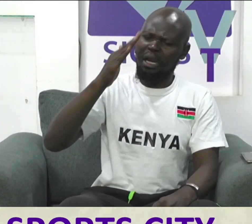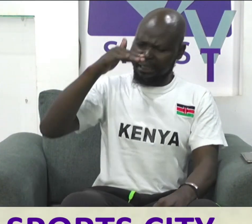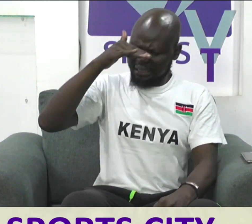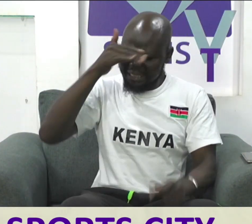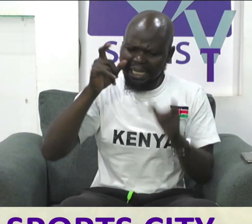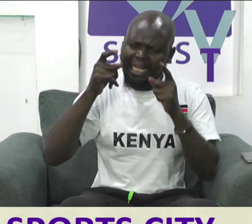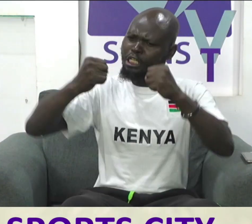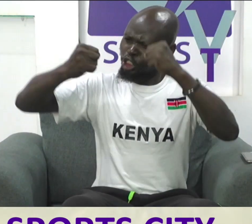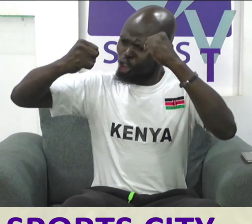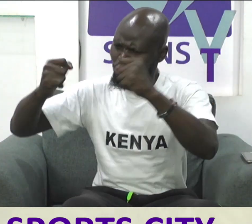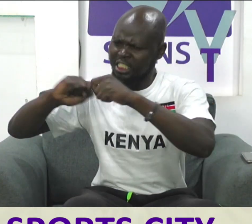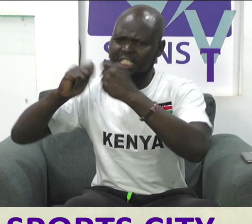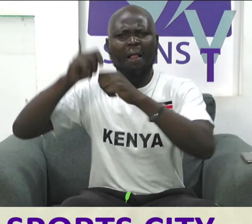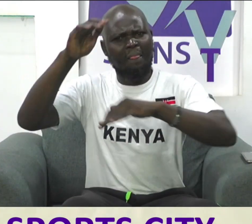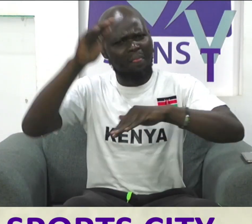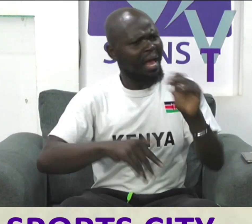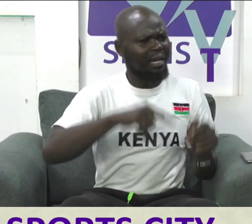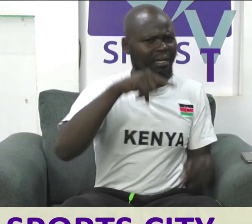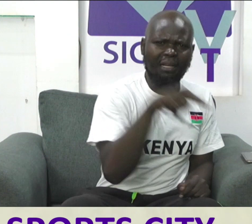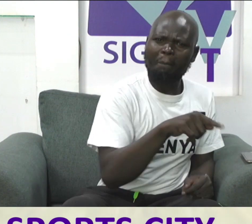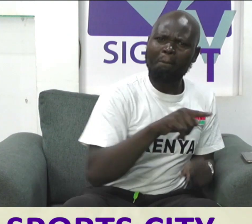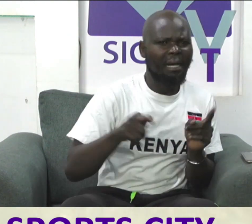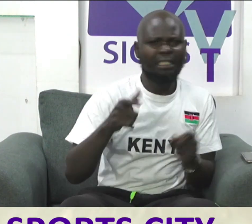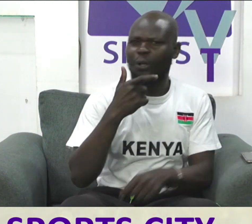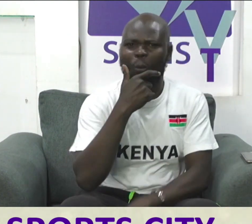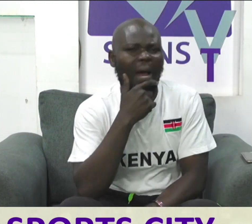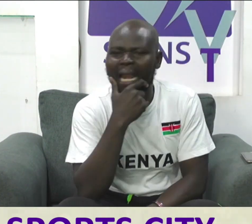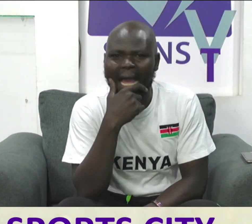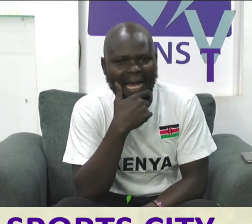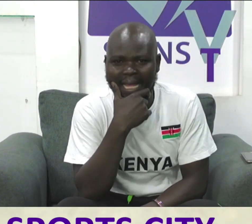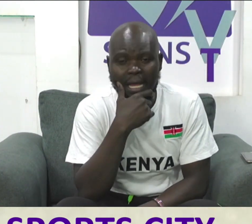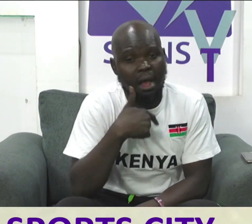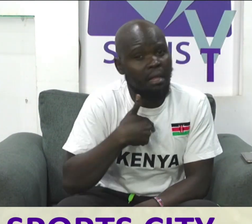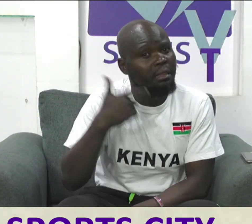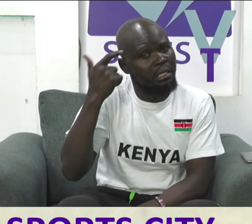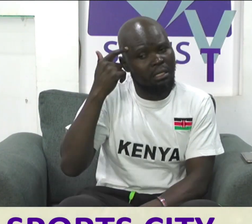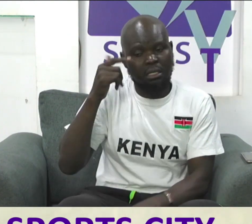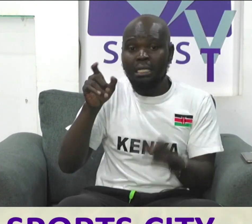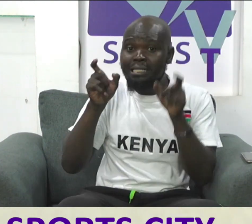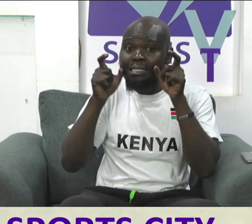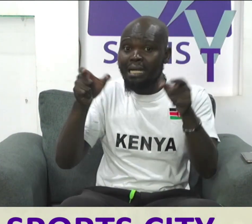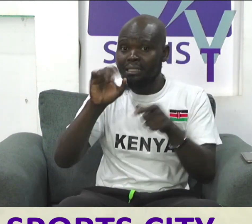the courage and strength to beat other teams like Tusker FC.